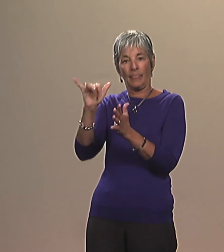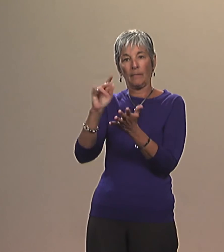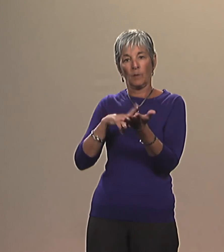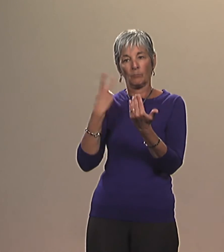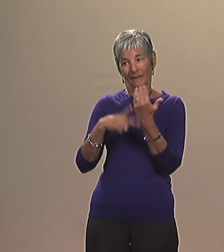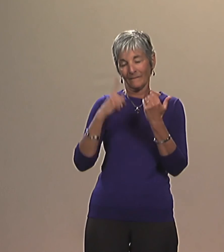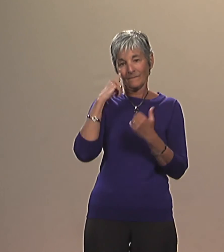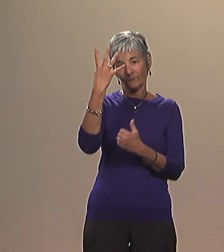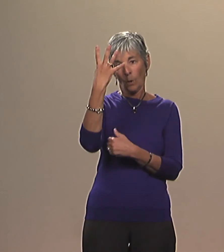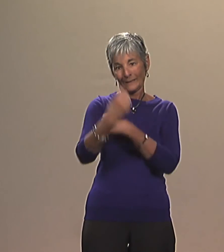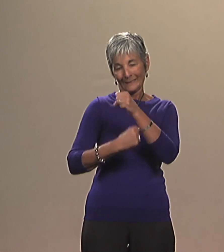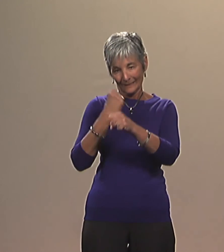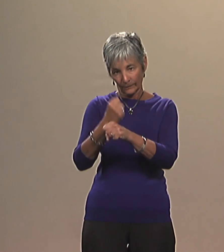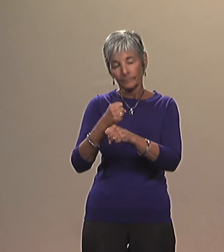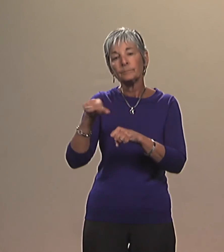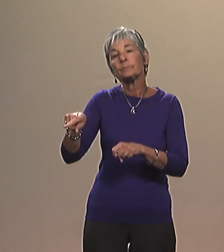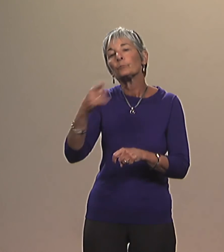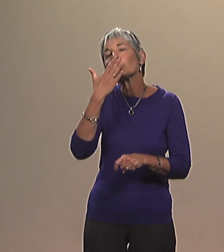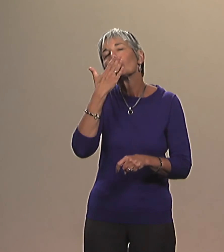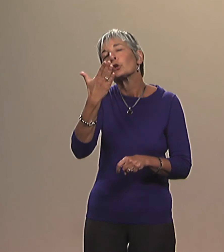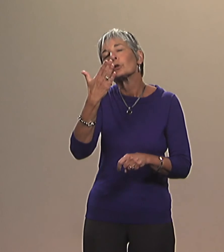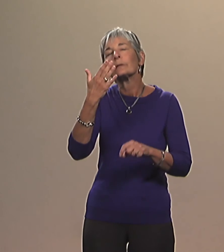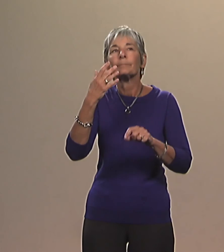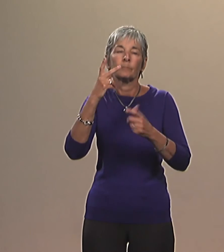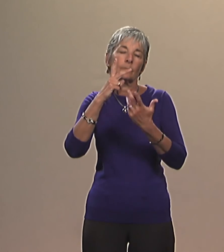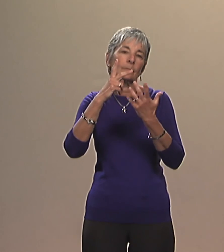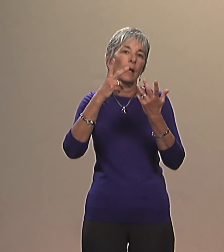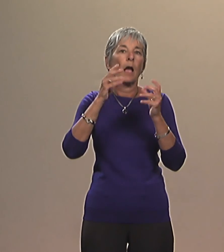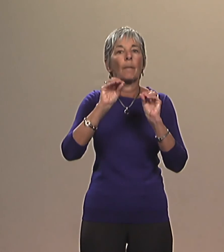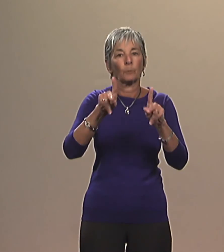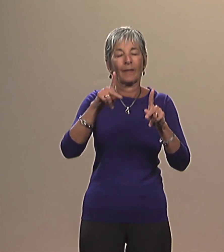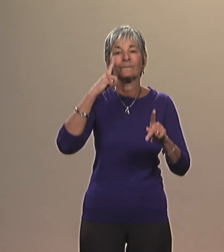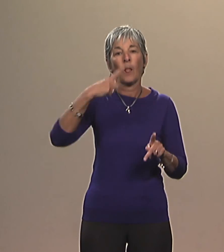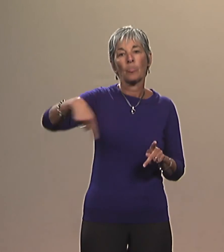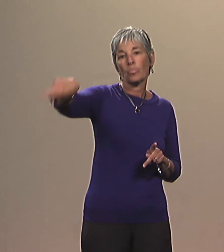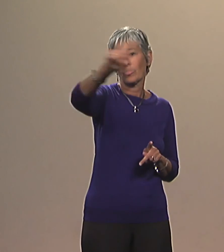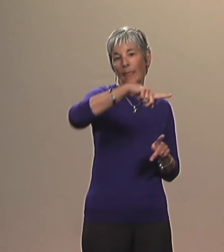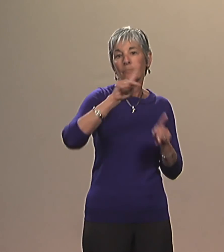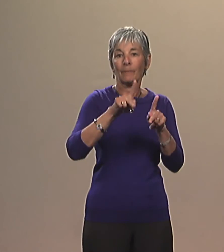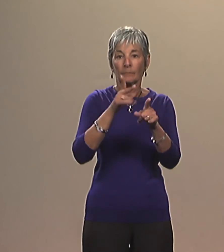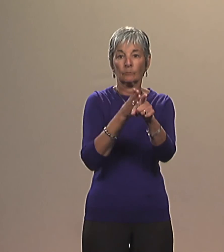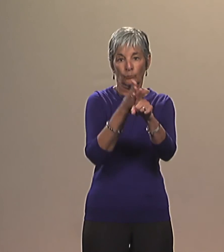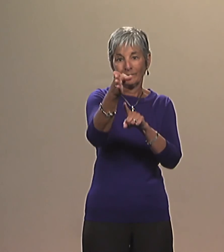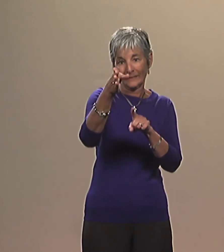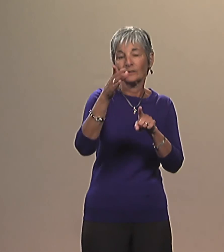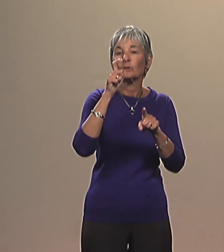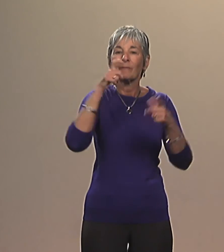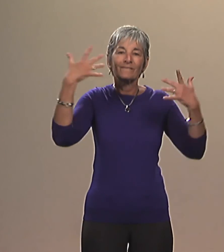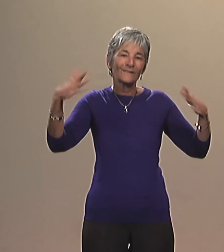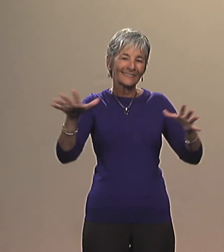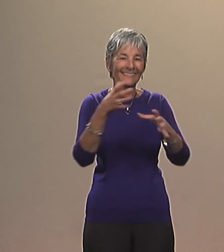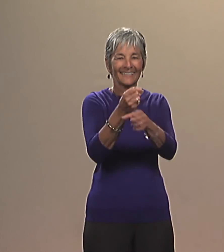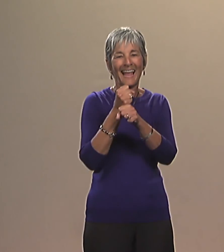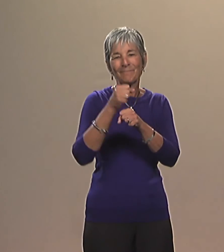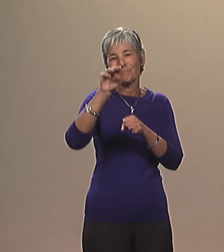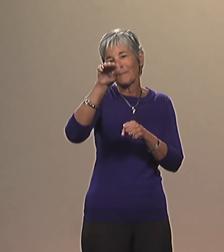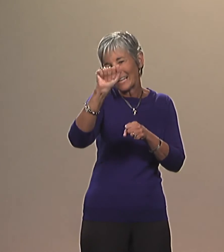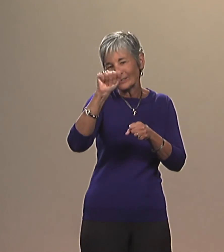We've been running that program for the past 4 years, and it's a good opportunity for those in the field who have already obtained their master's degrees in fields such